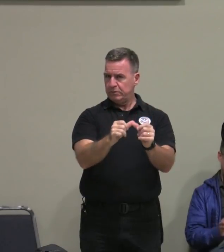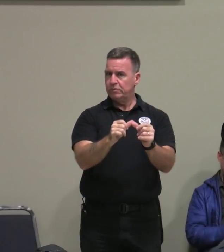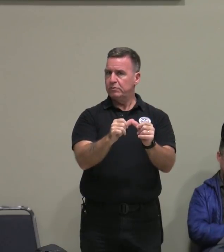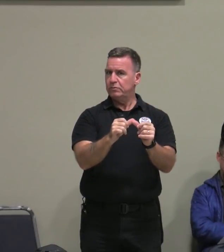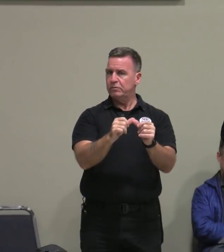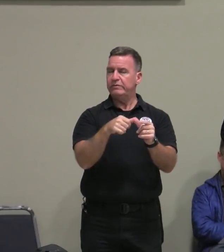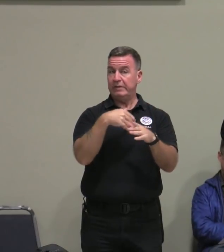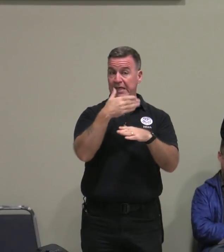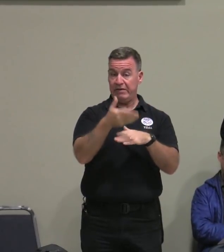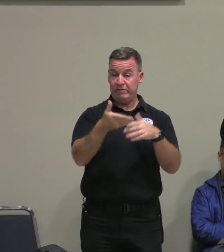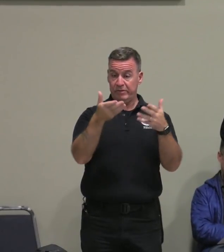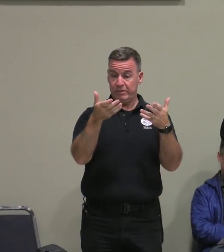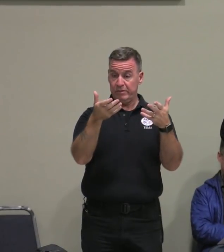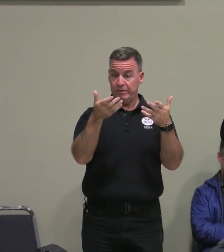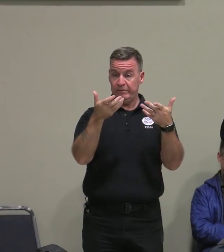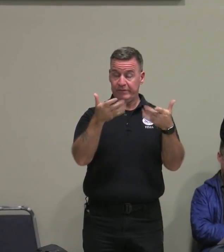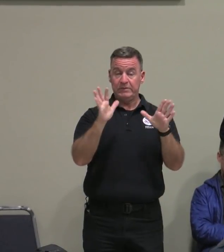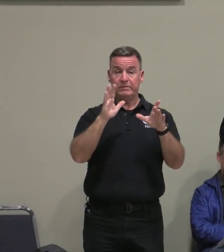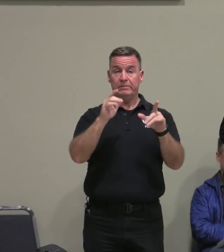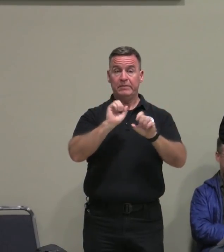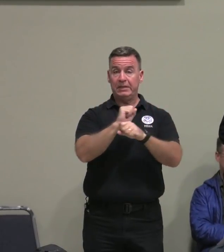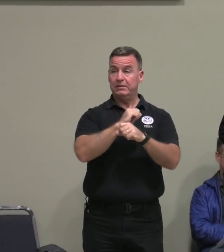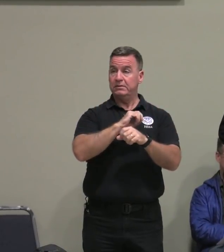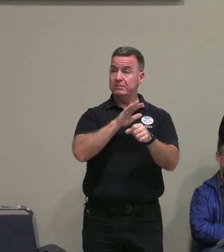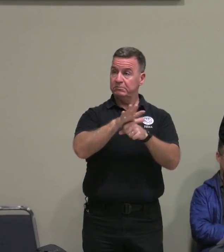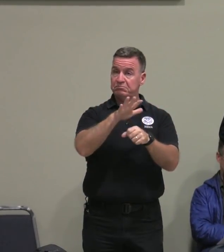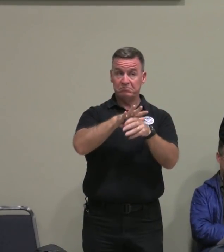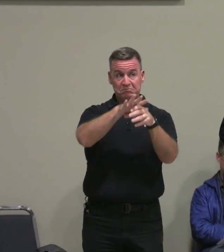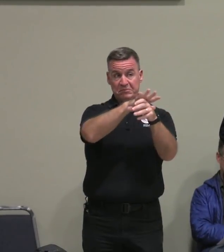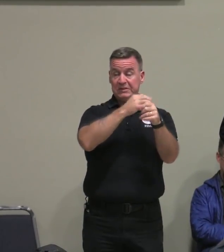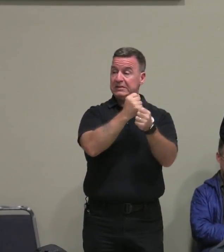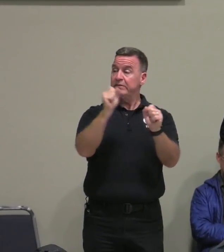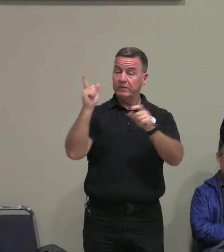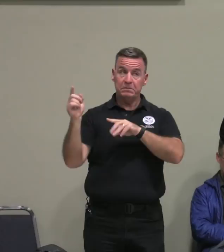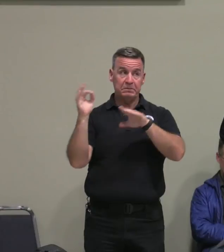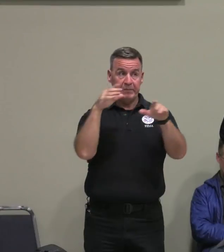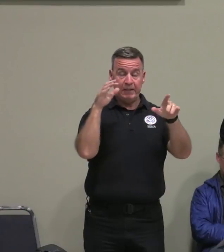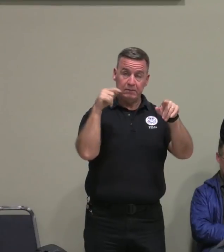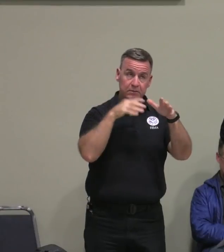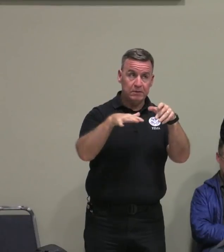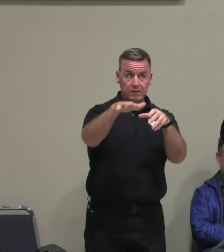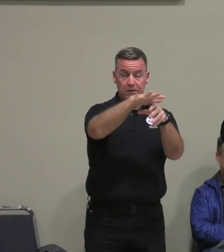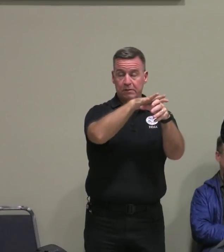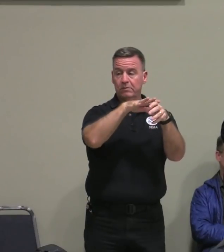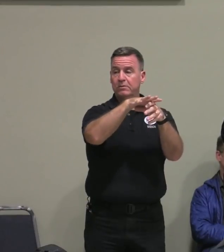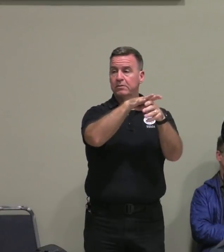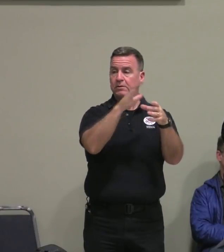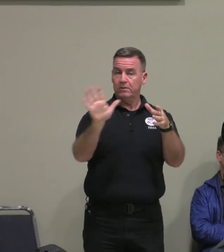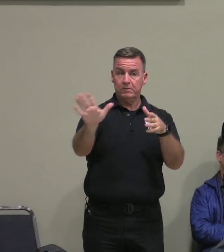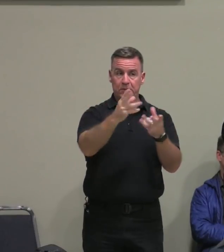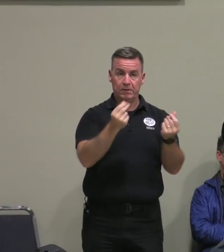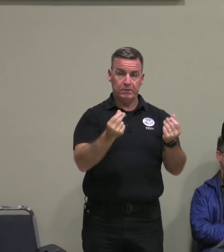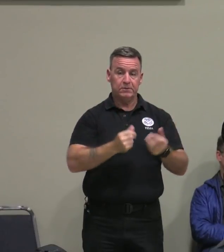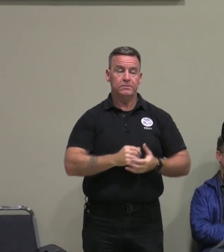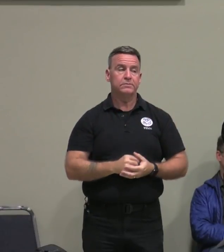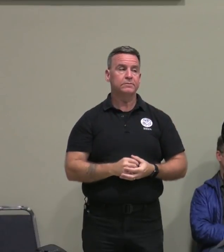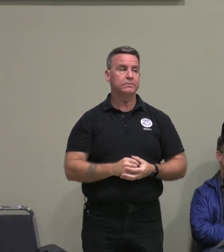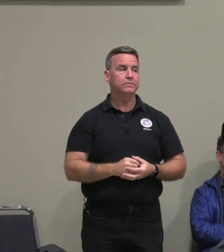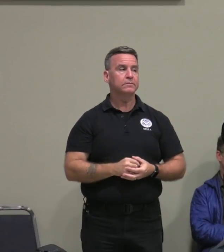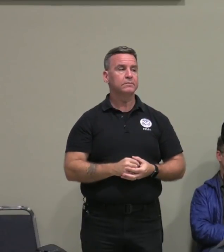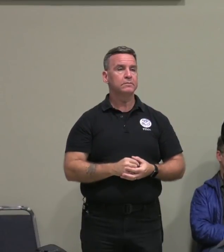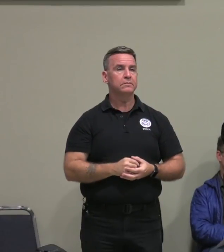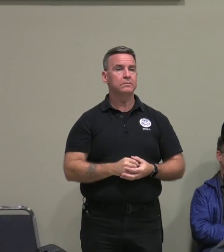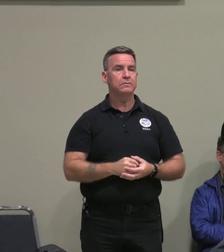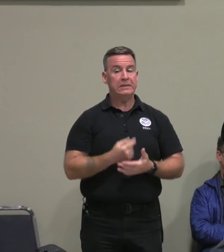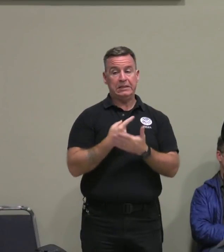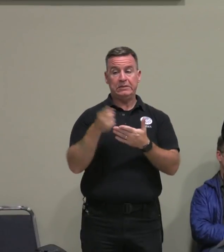even after we make the zones safe enough for people to reenter into their properties. The